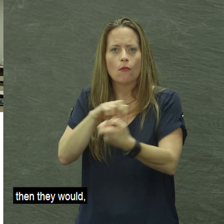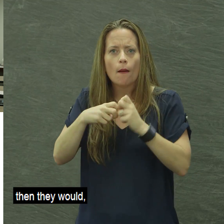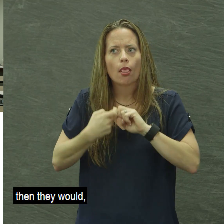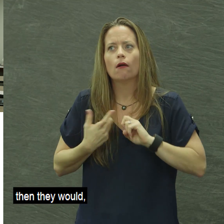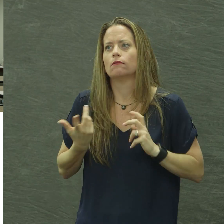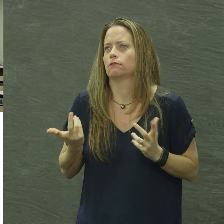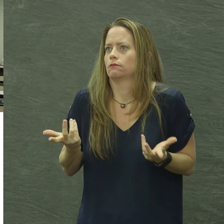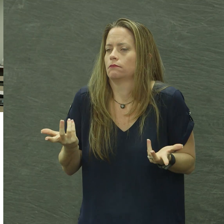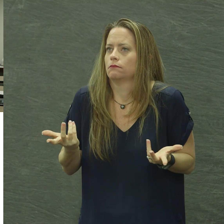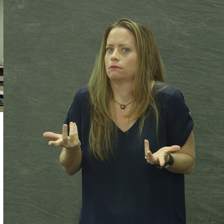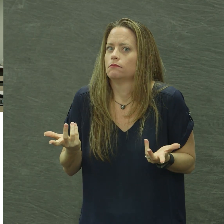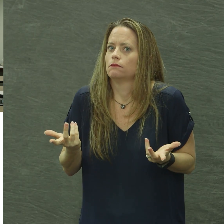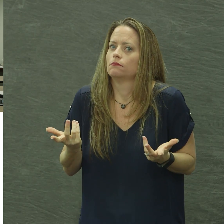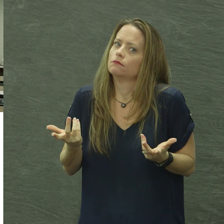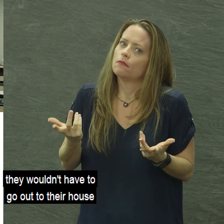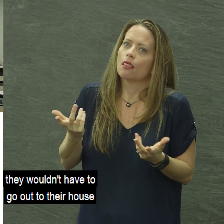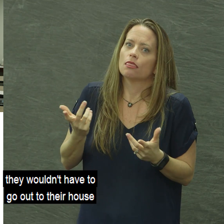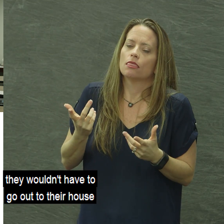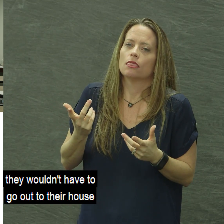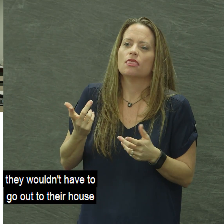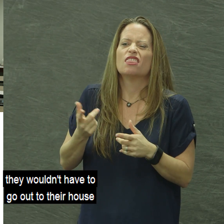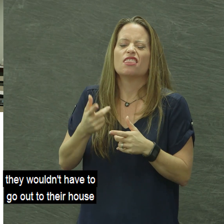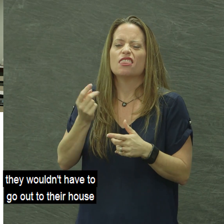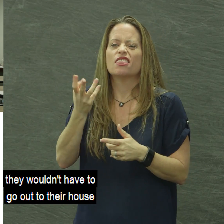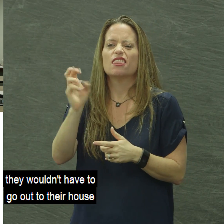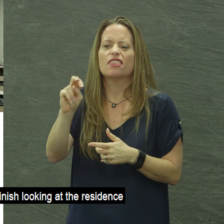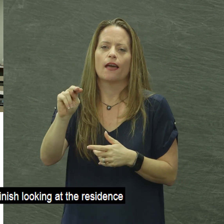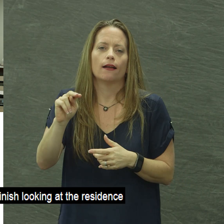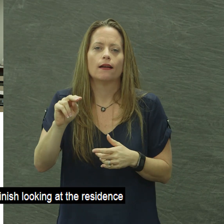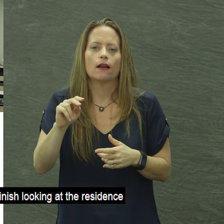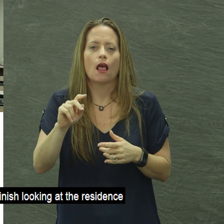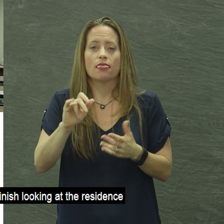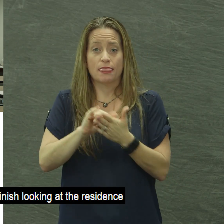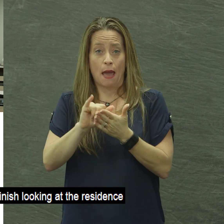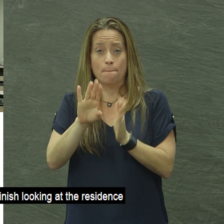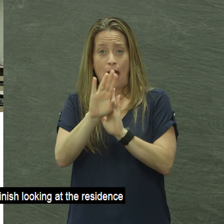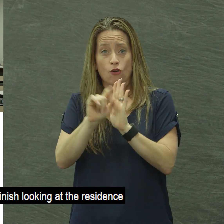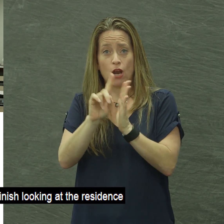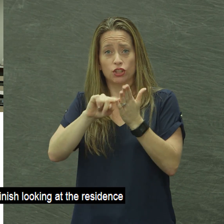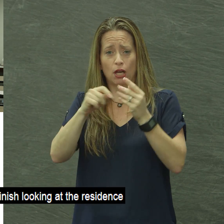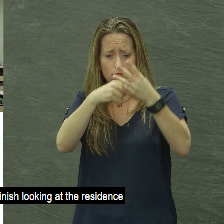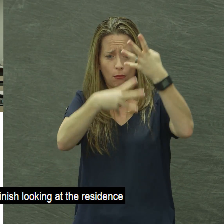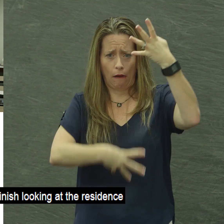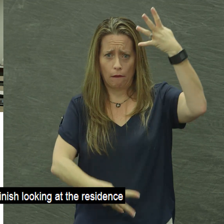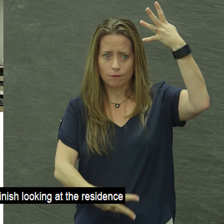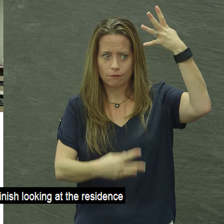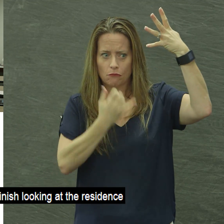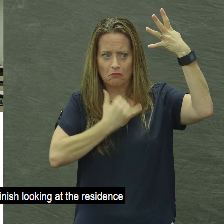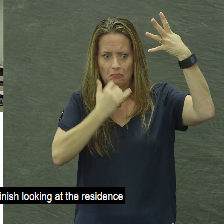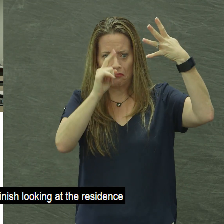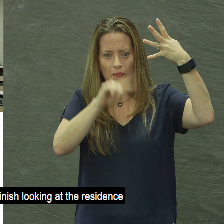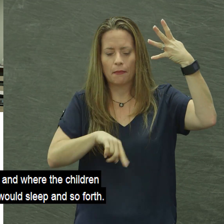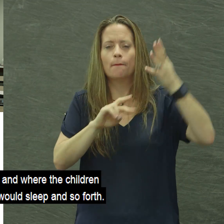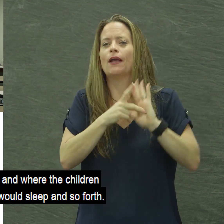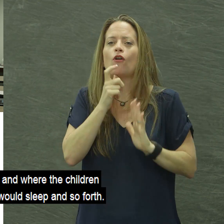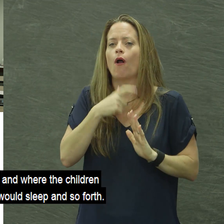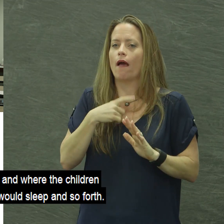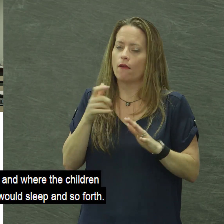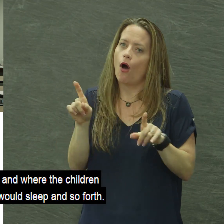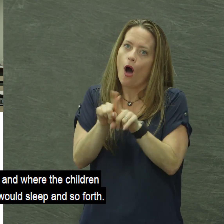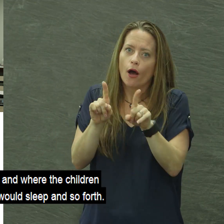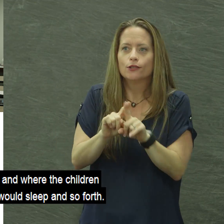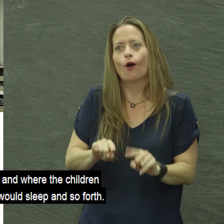then they wouldn't have to go out to their house and finish looking at the residence and